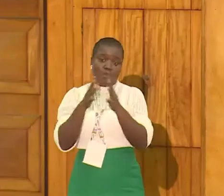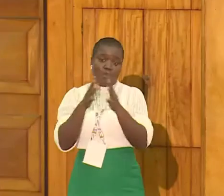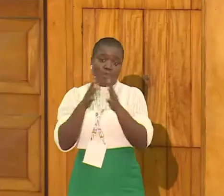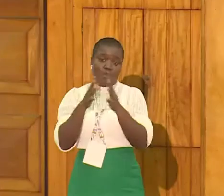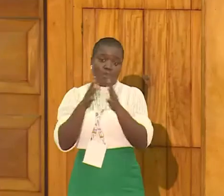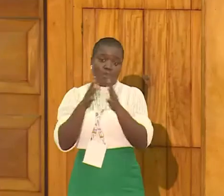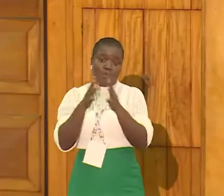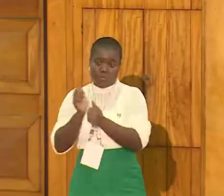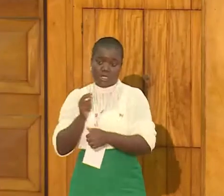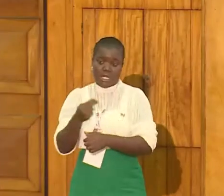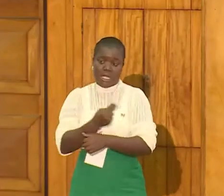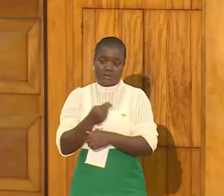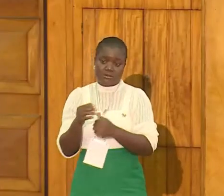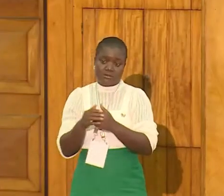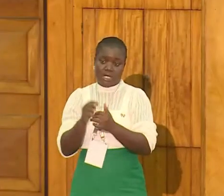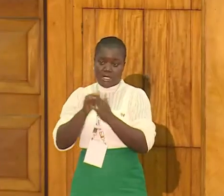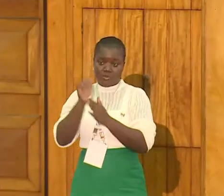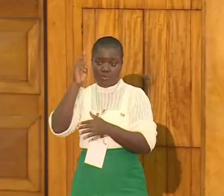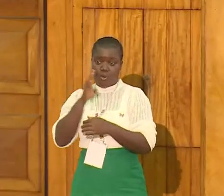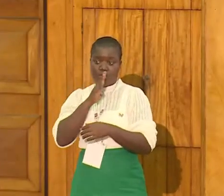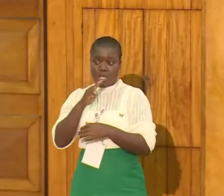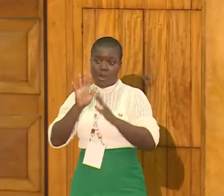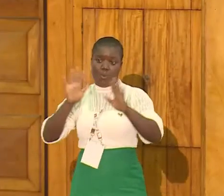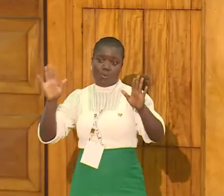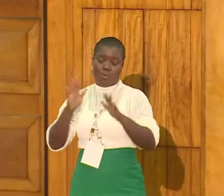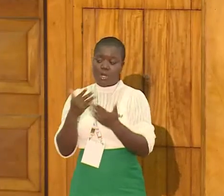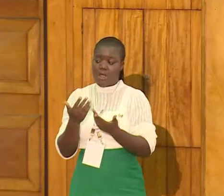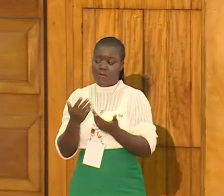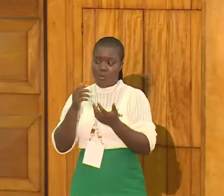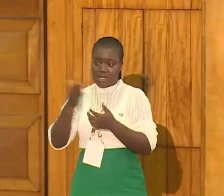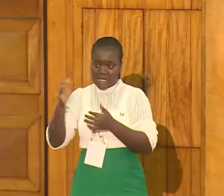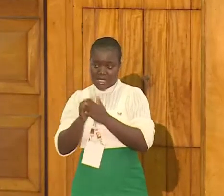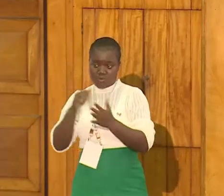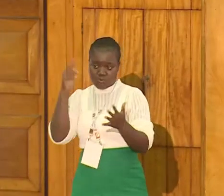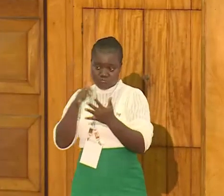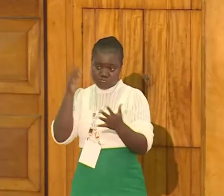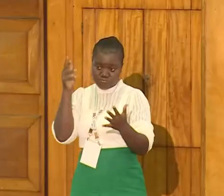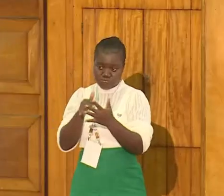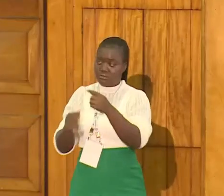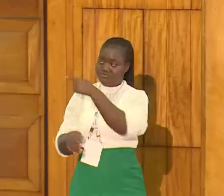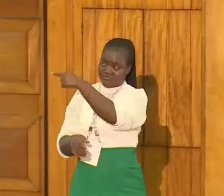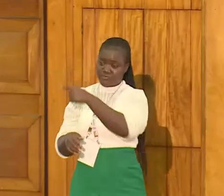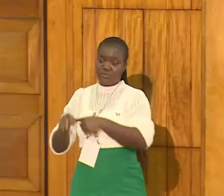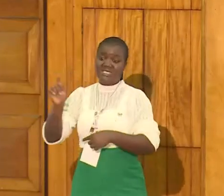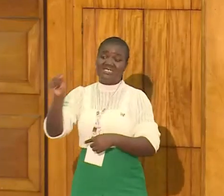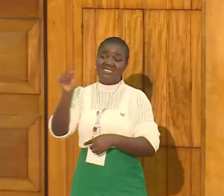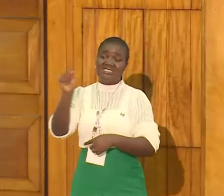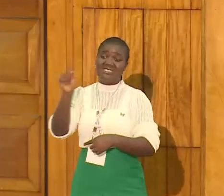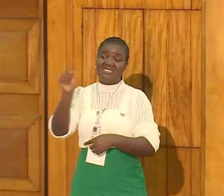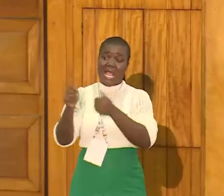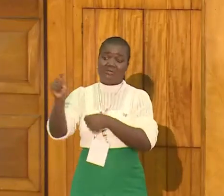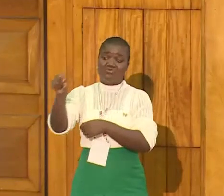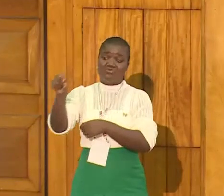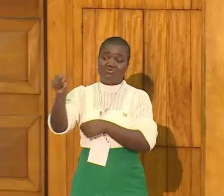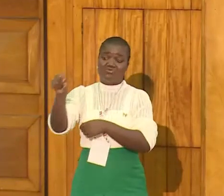that. That would be a wonderful case study for us to look into. And then the sustainability of the transport stipends. Yes. So like I